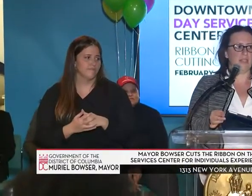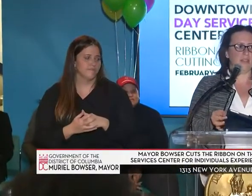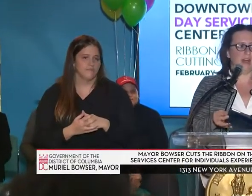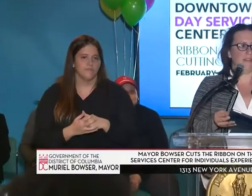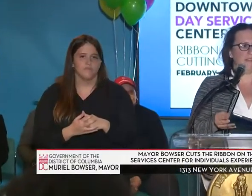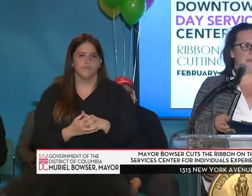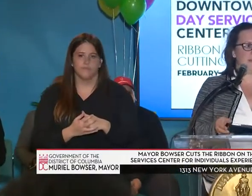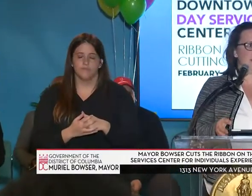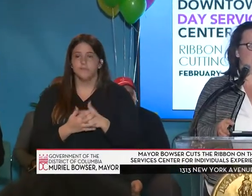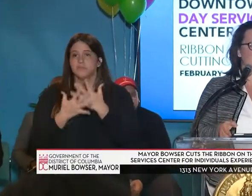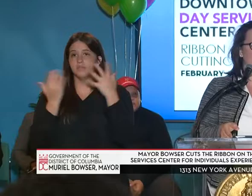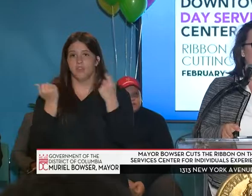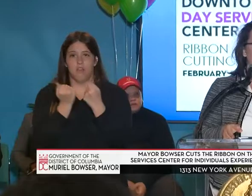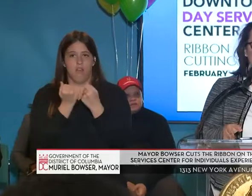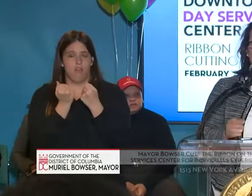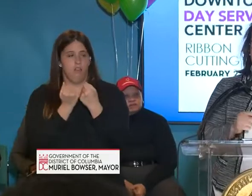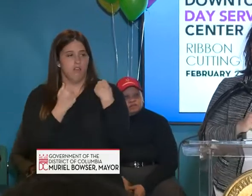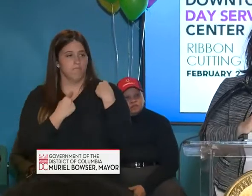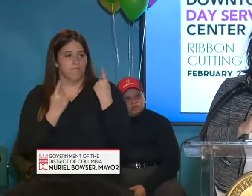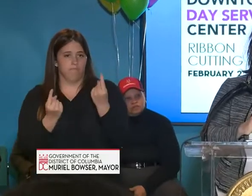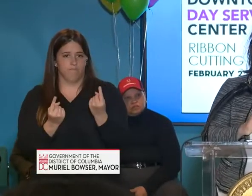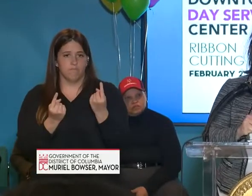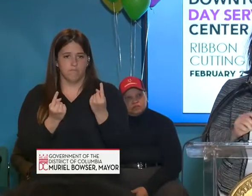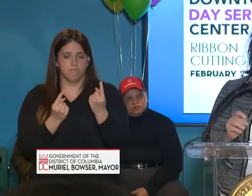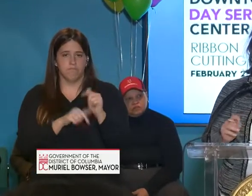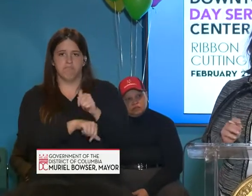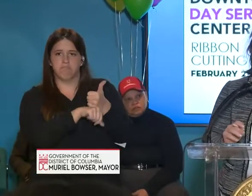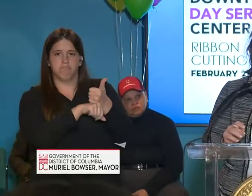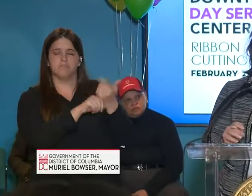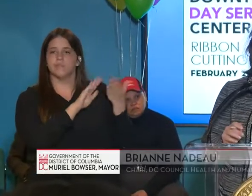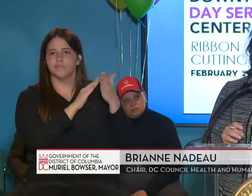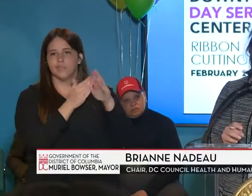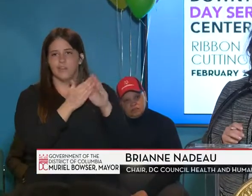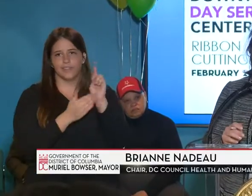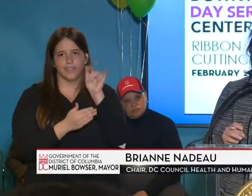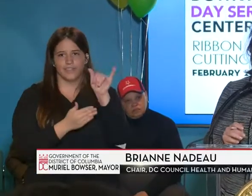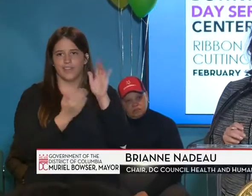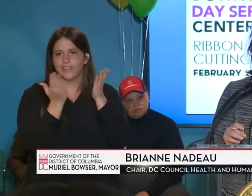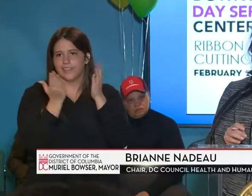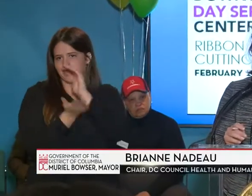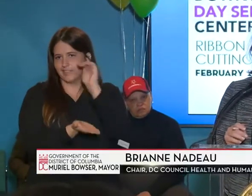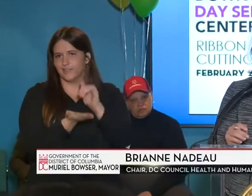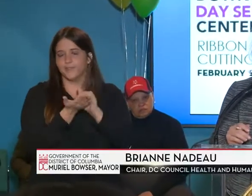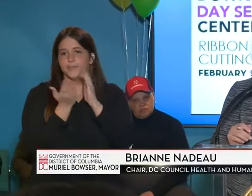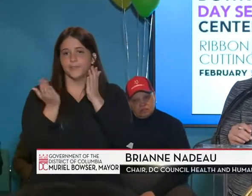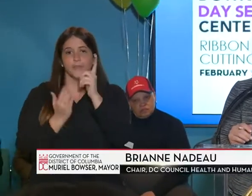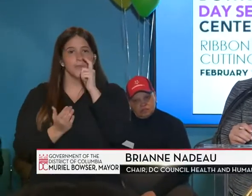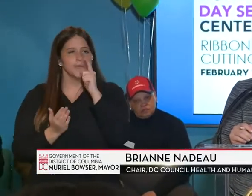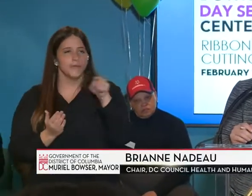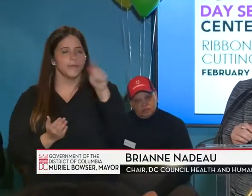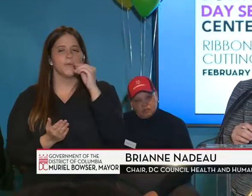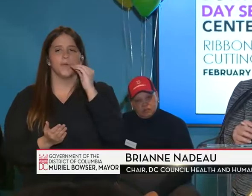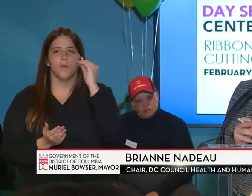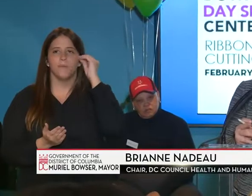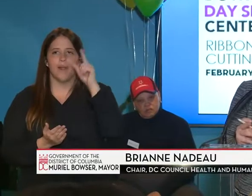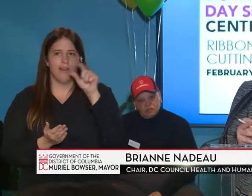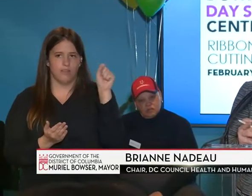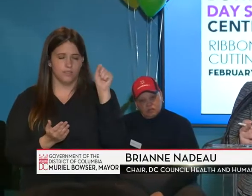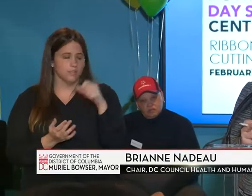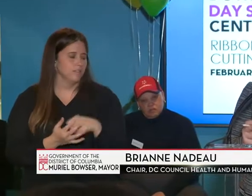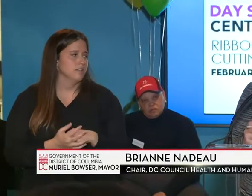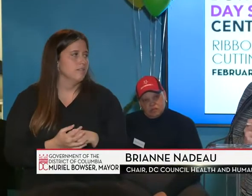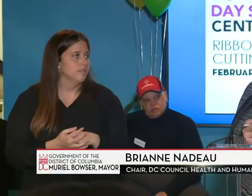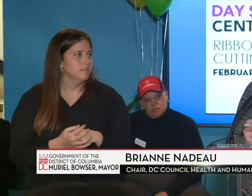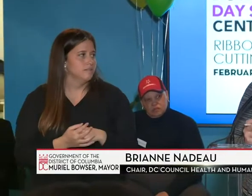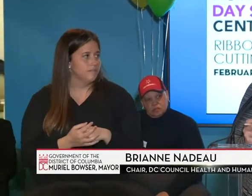was such a great deal of advocacy around having a downtown day center to serve our homeless residents. But it really